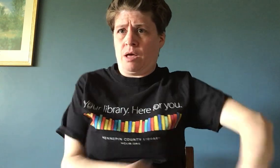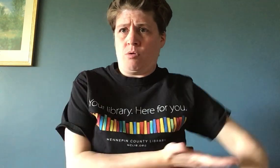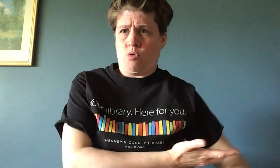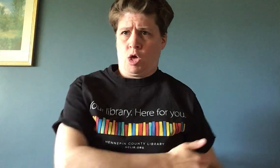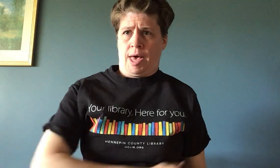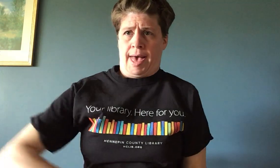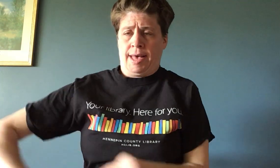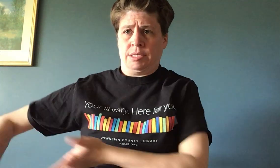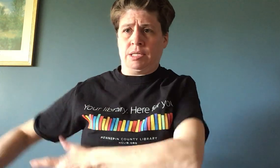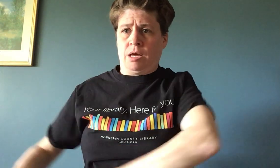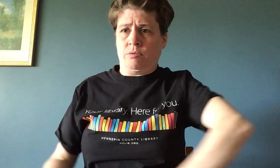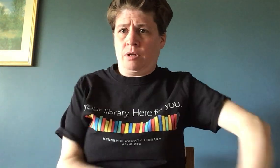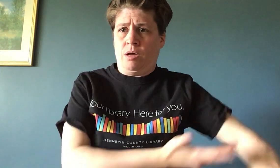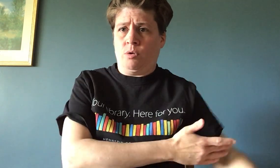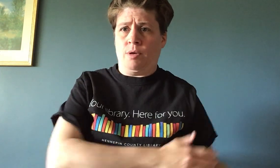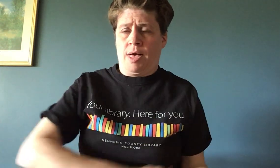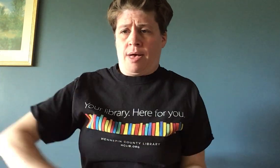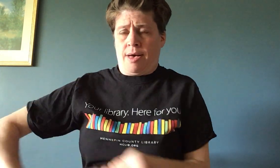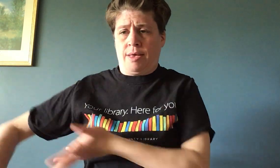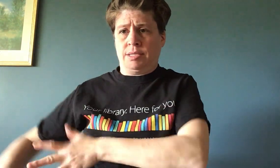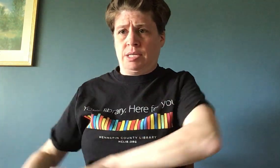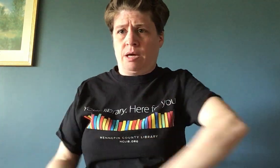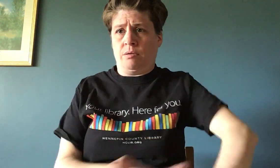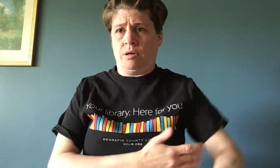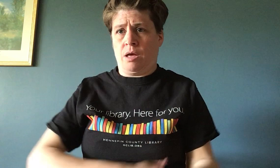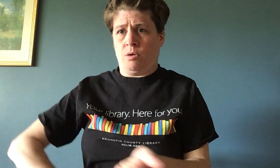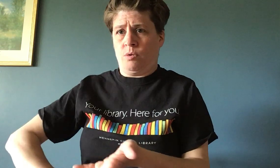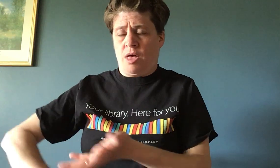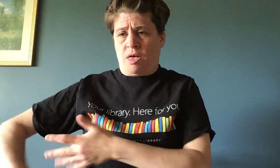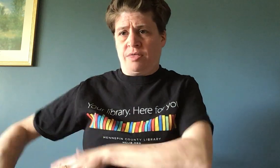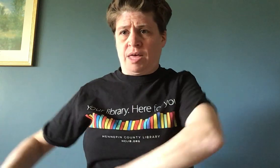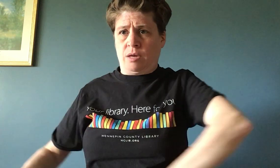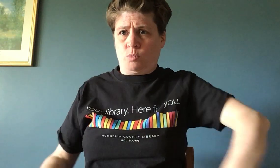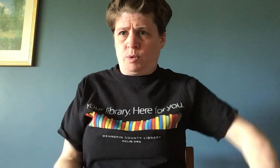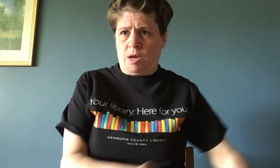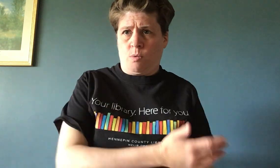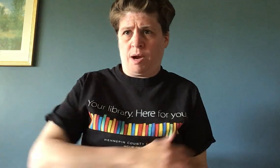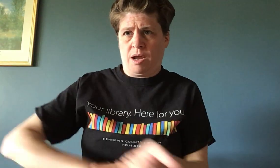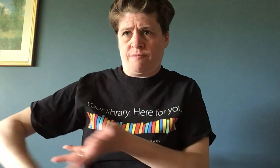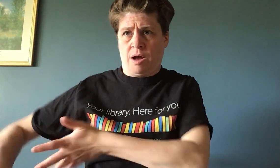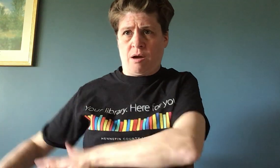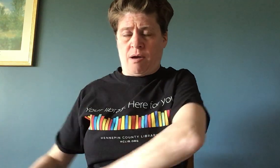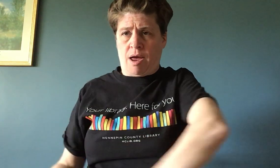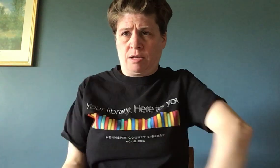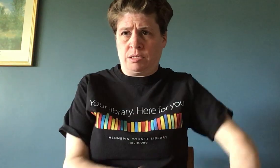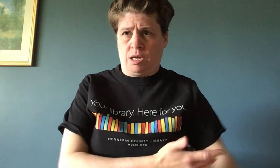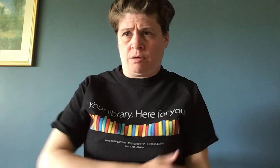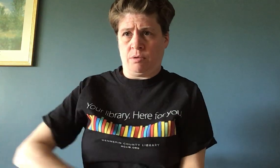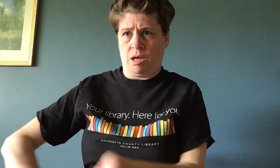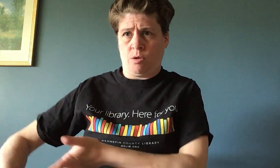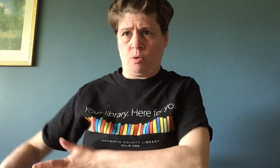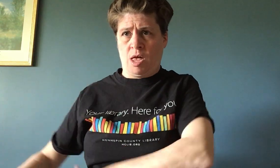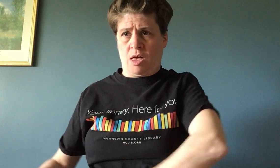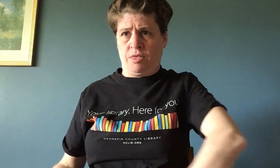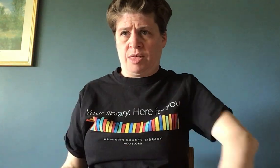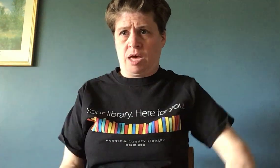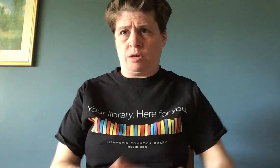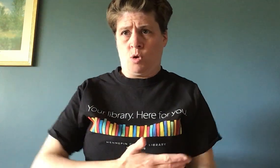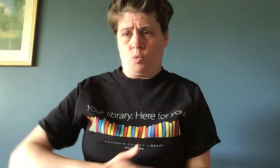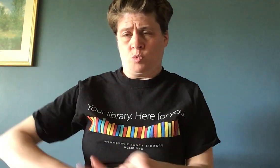low, hands down low, hands down low. Then we wave our hands down low, then